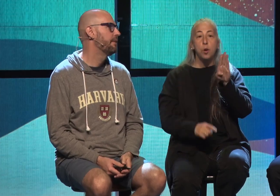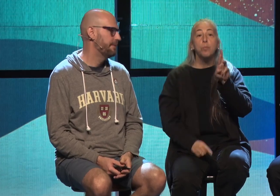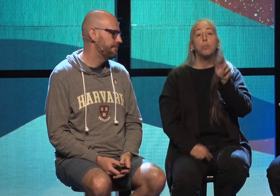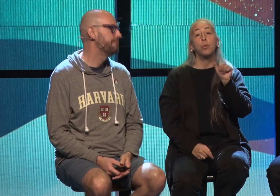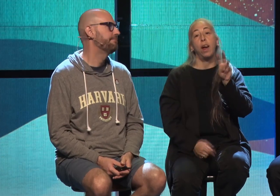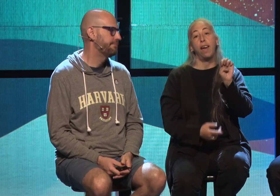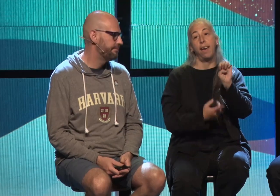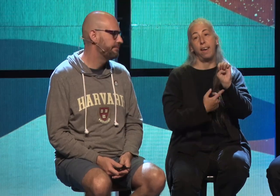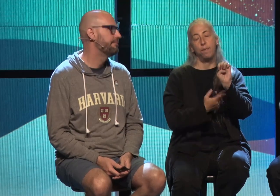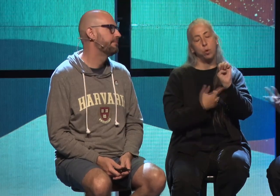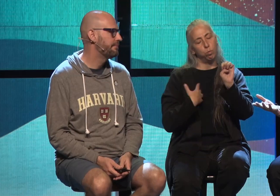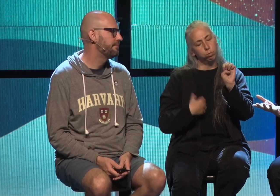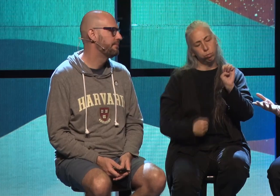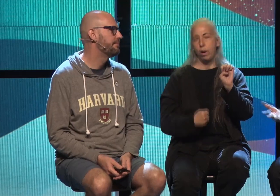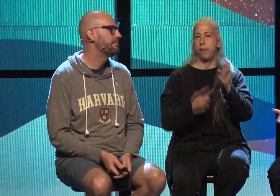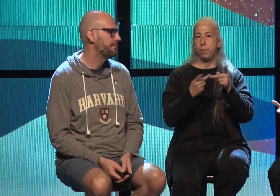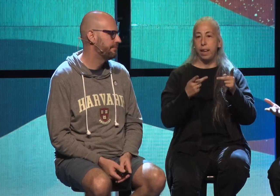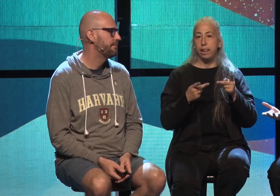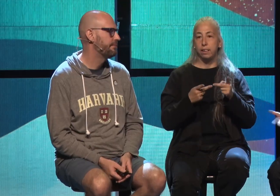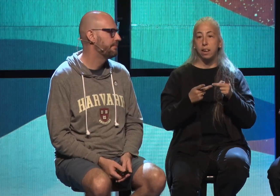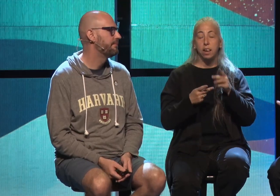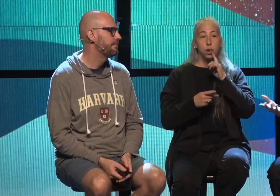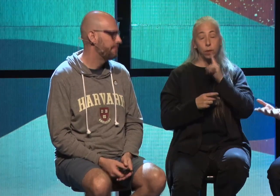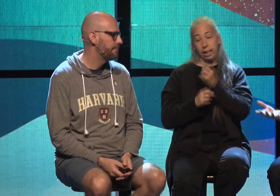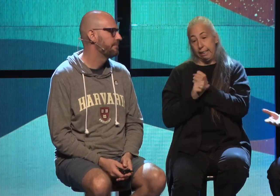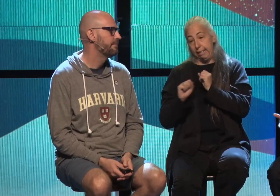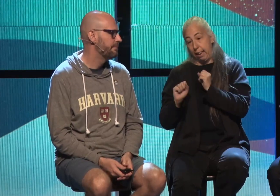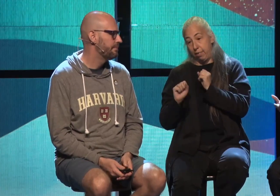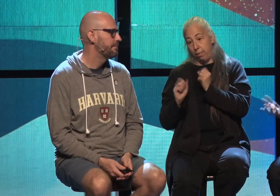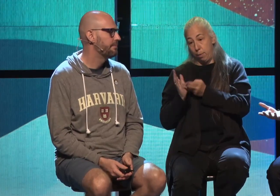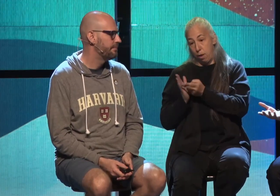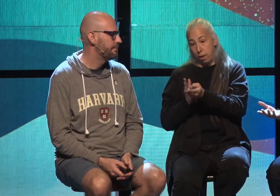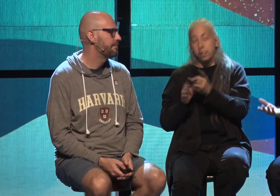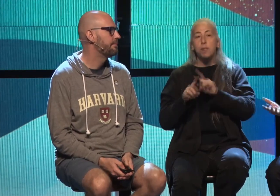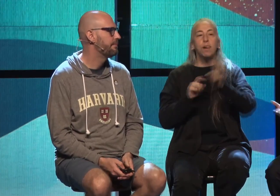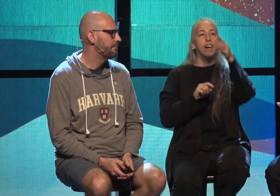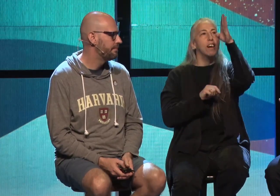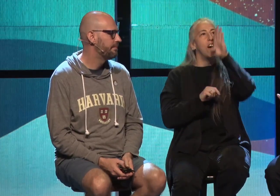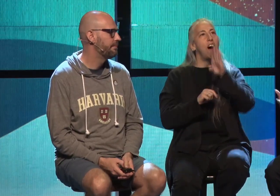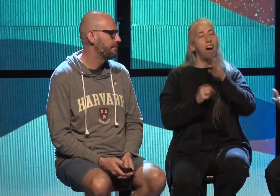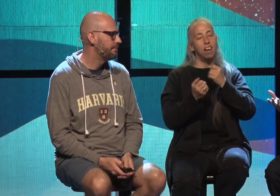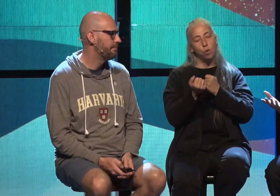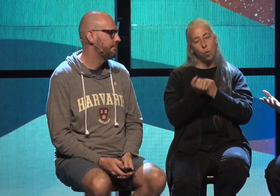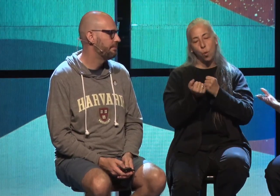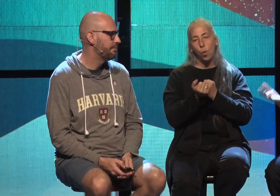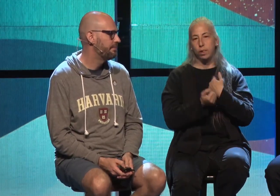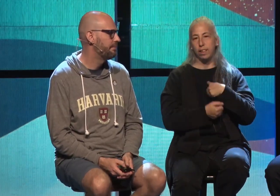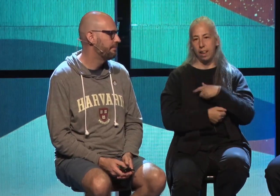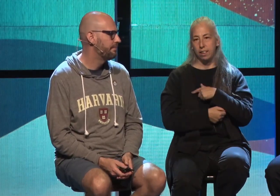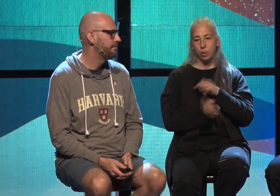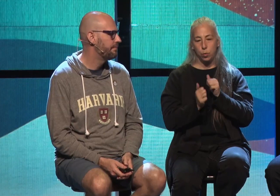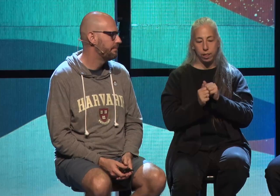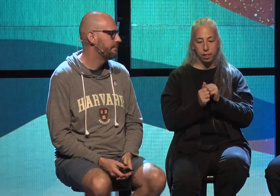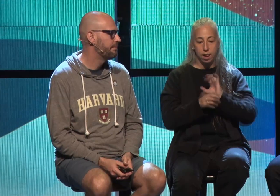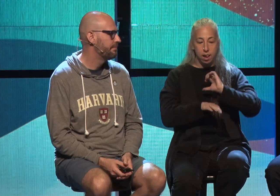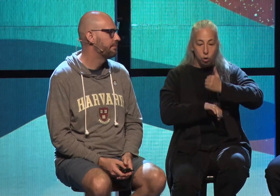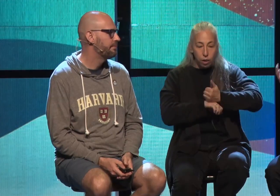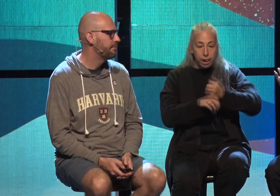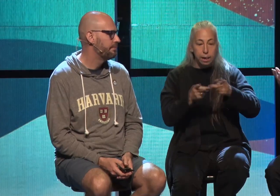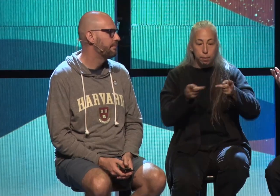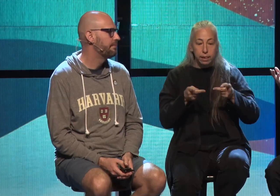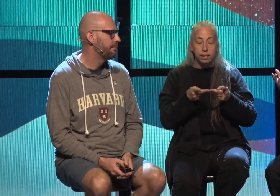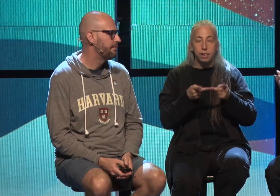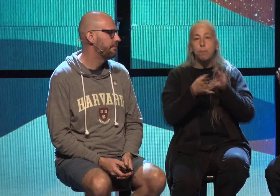be necessarily honest, but it's brave. We can hold one another. God holds us in this. So creating spaces of belonging